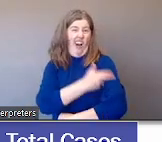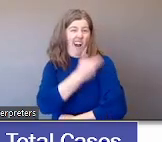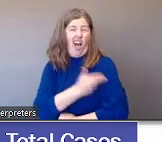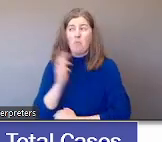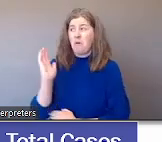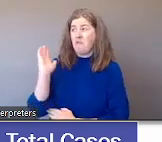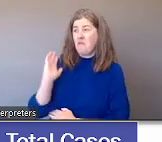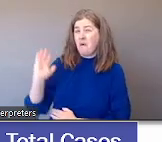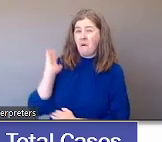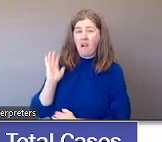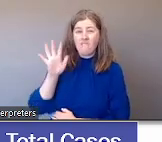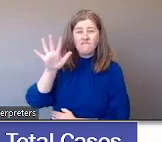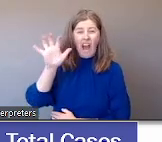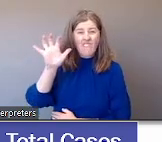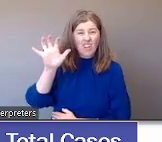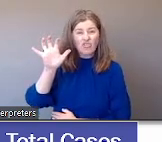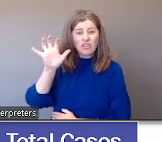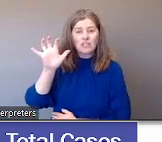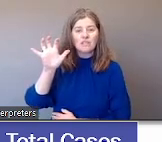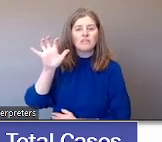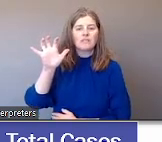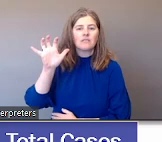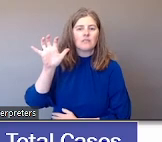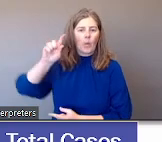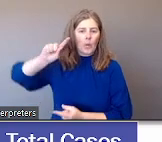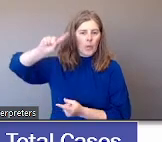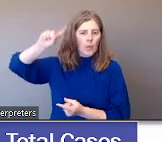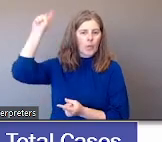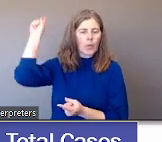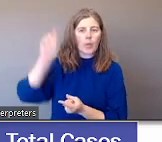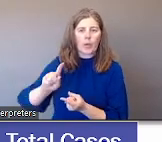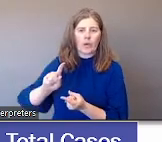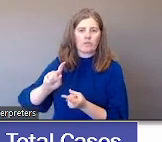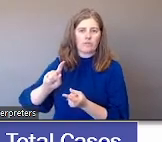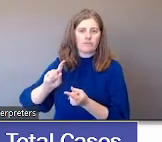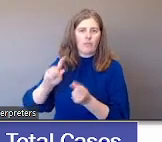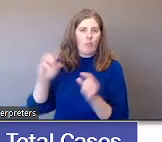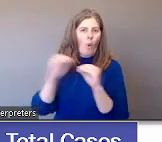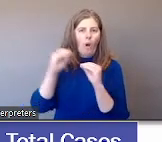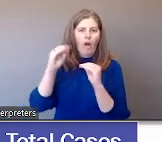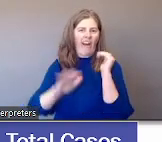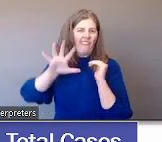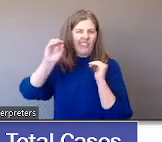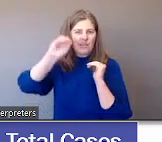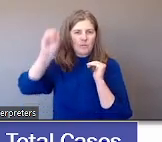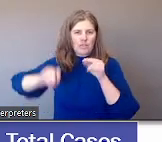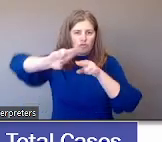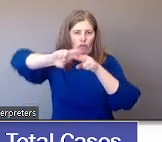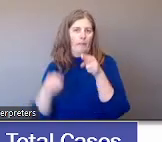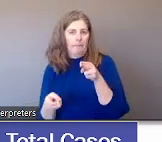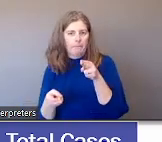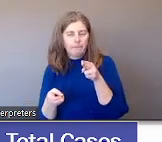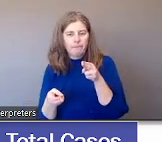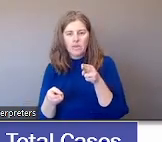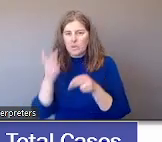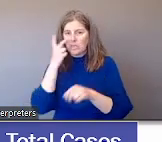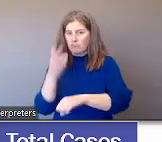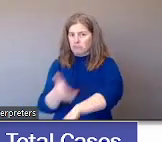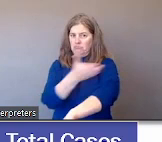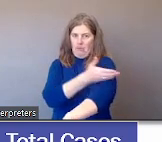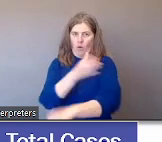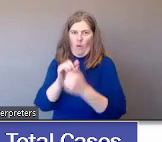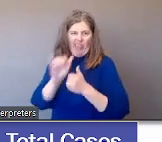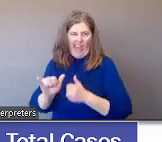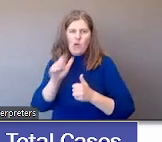the 500s, have dropped by more than 50%. And you can see improvement there. And